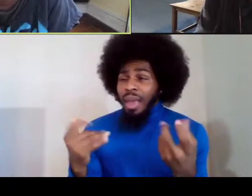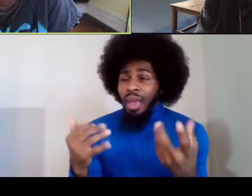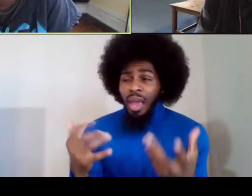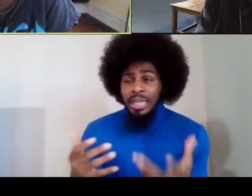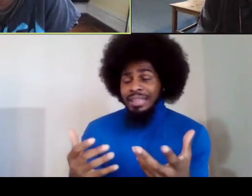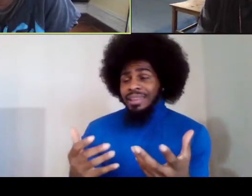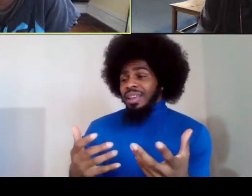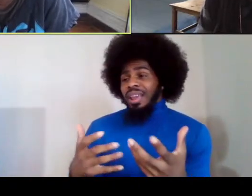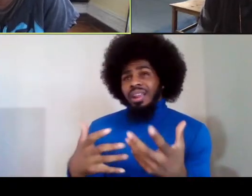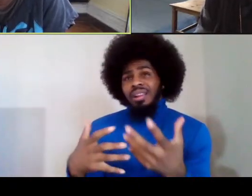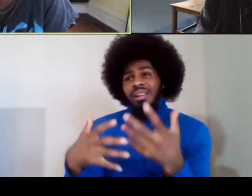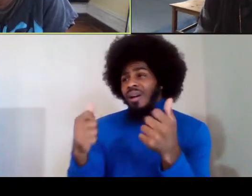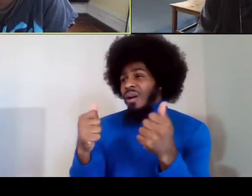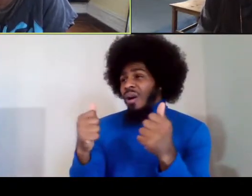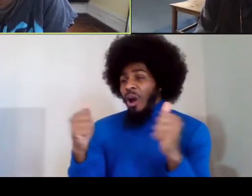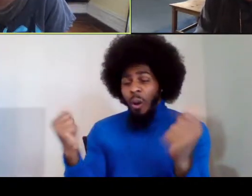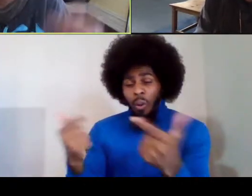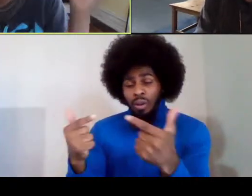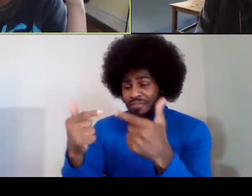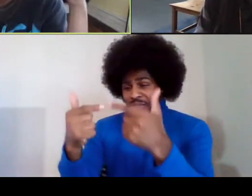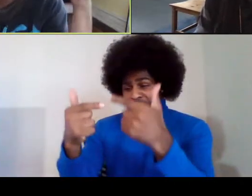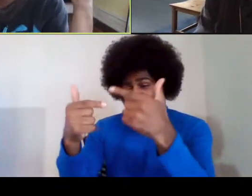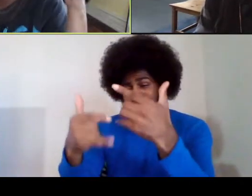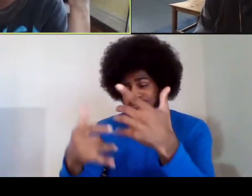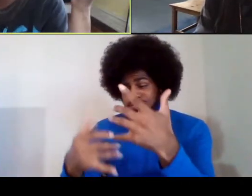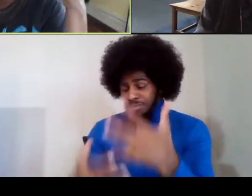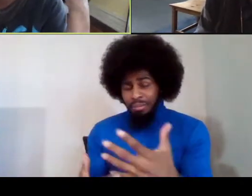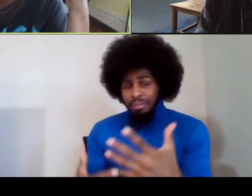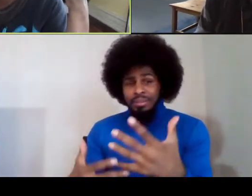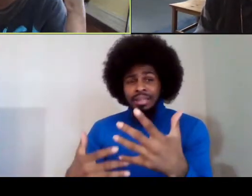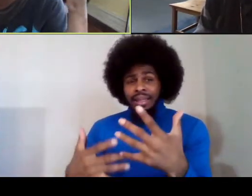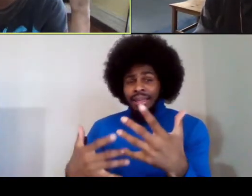Like, whether I want them to be or not, they're all like,